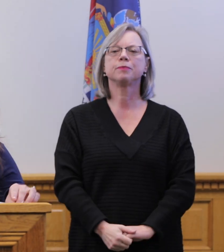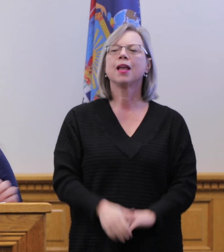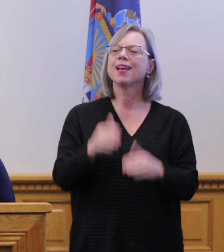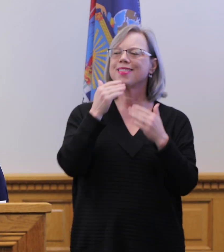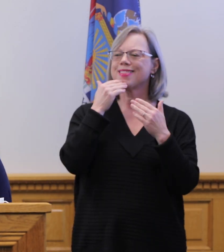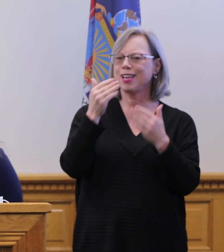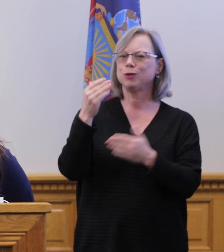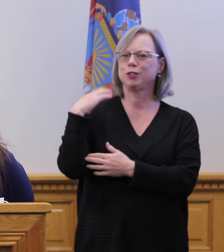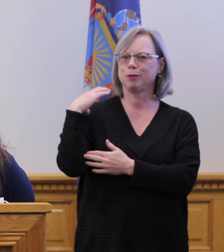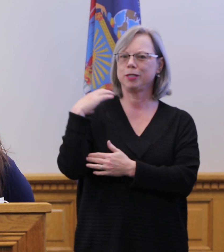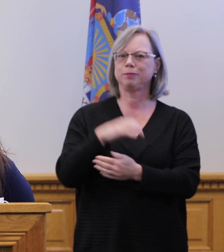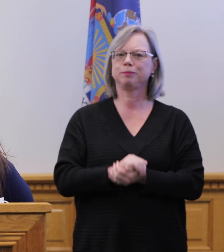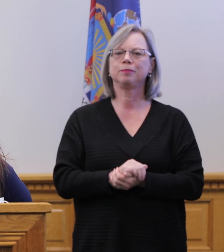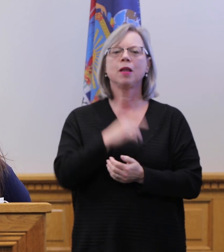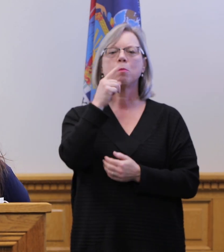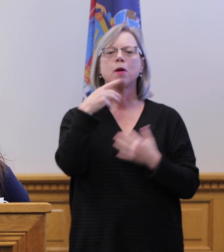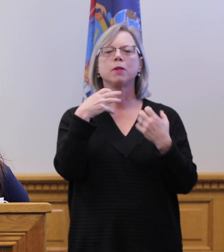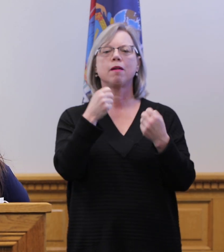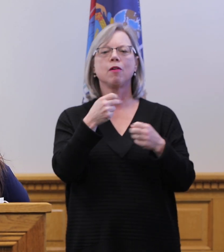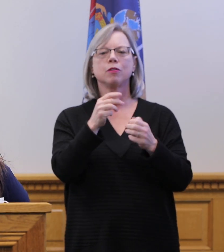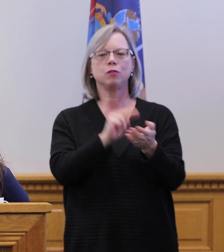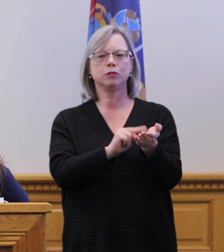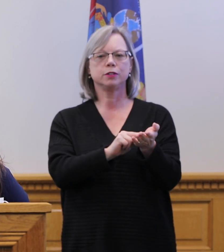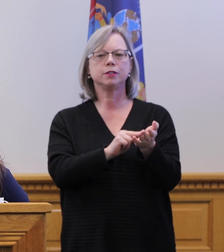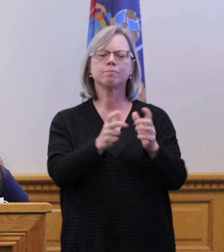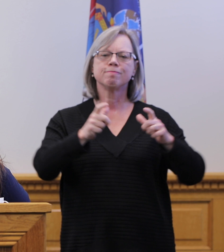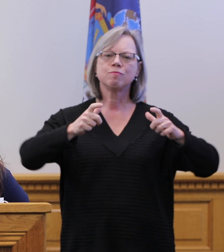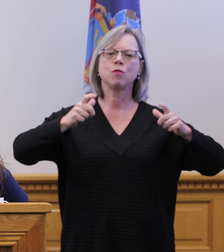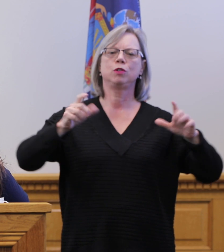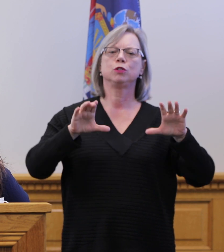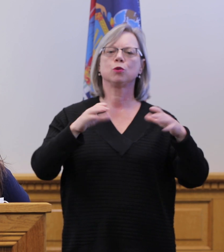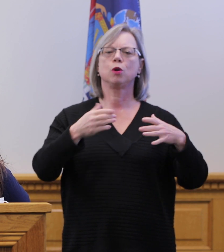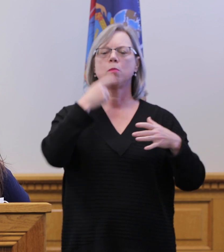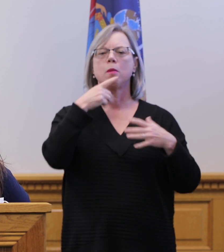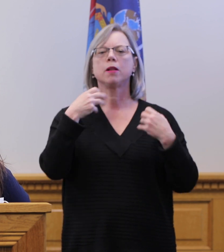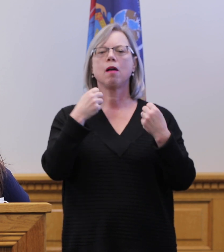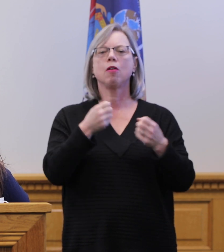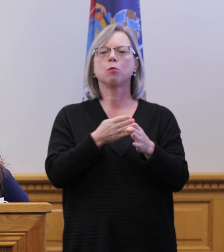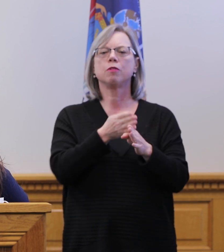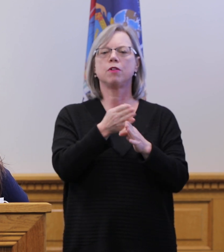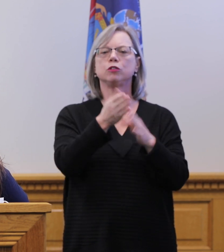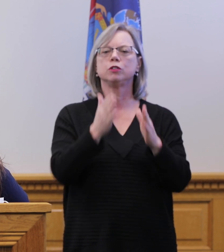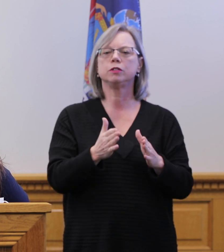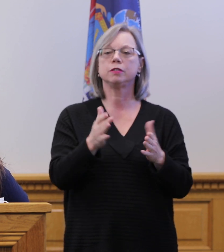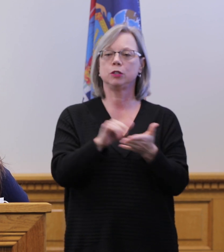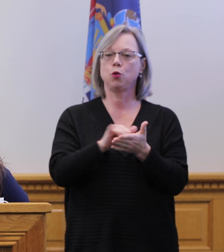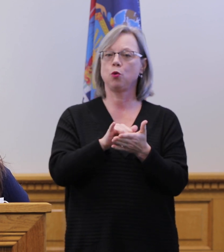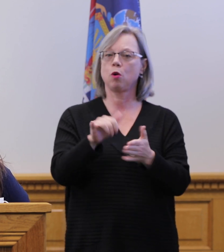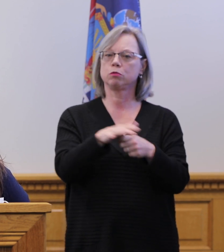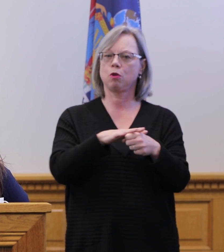Thank you, Chairman. Public health nurses make up the largest group of public health professionals in New York's local health